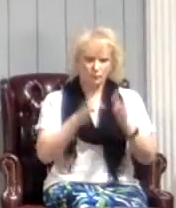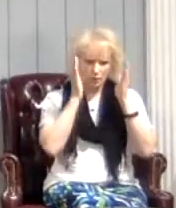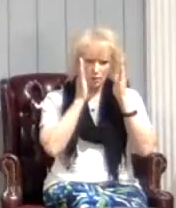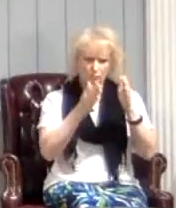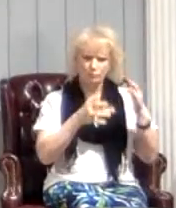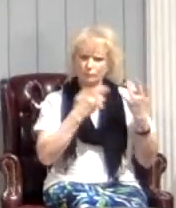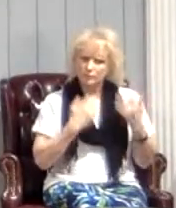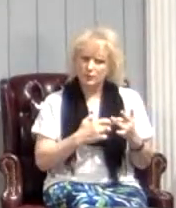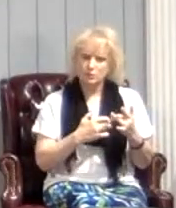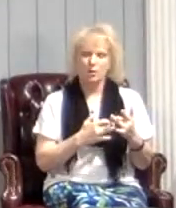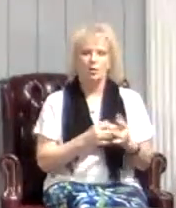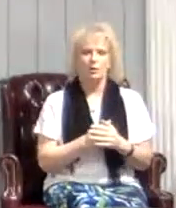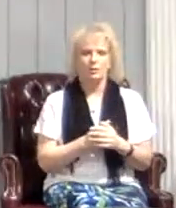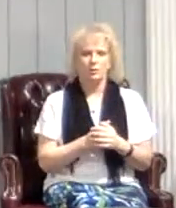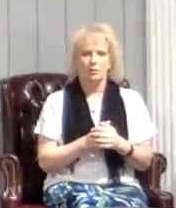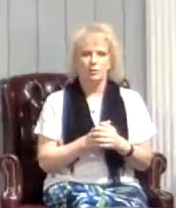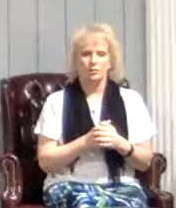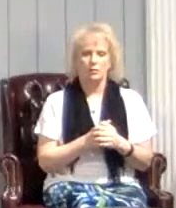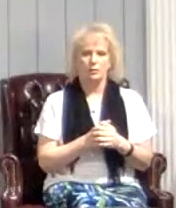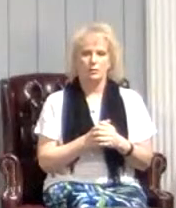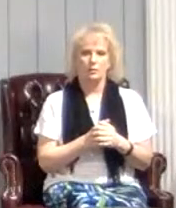heart.